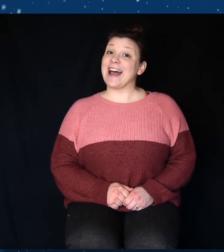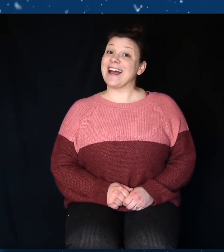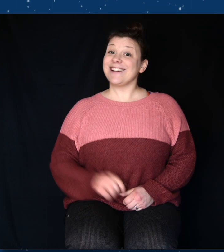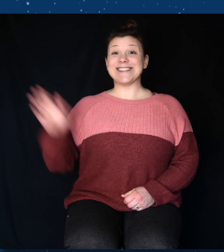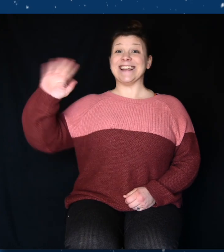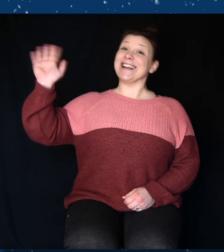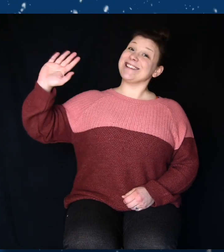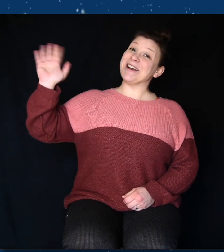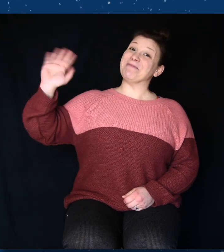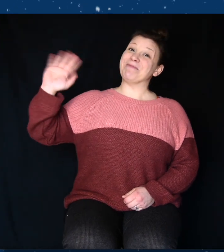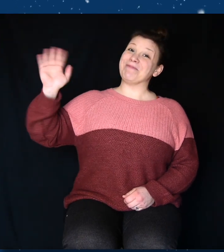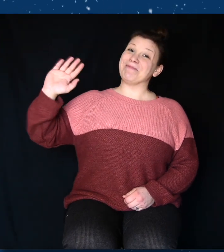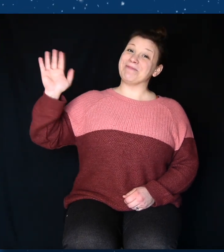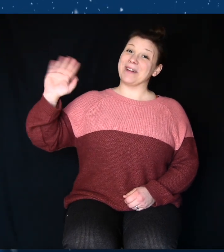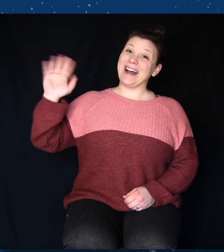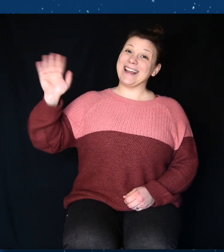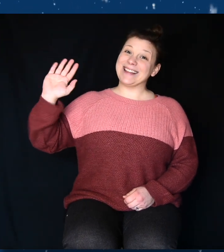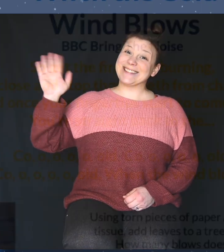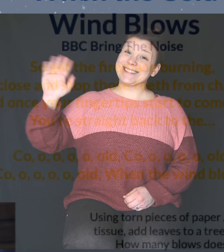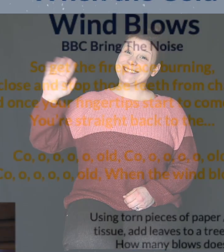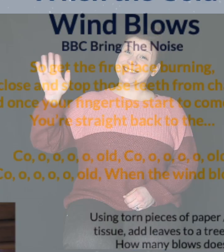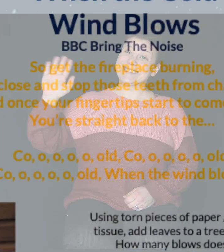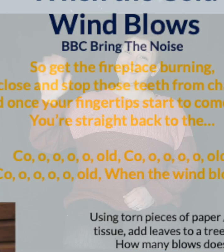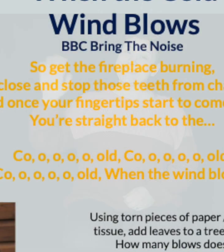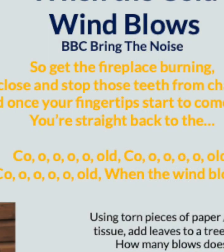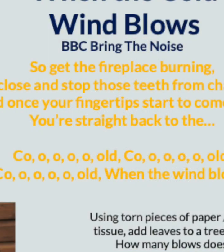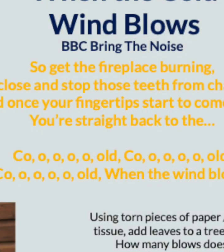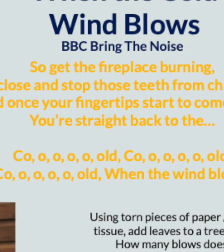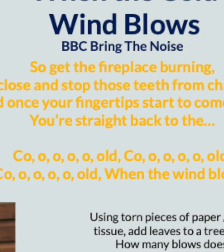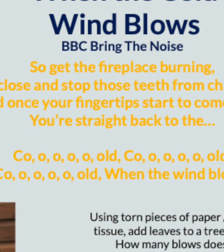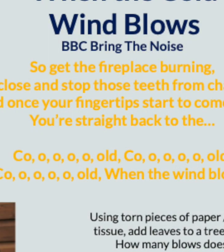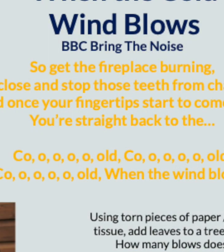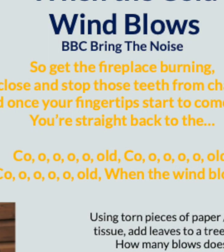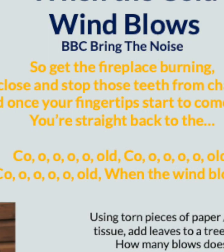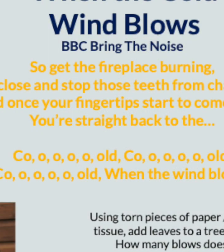at, and I'll see you next time. Bye!